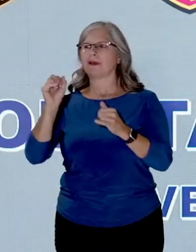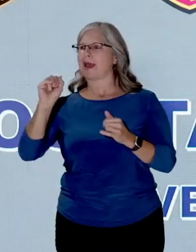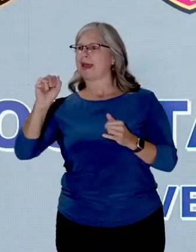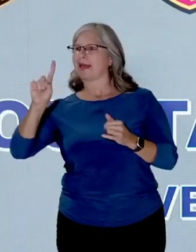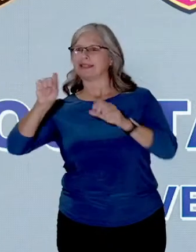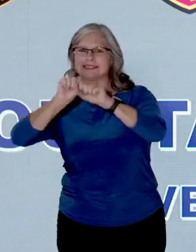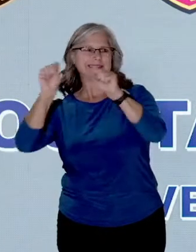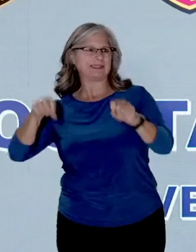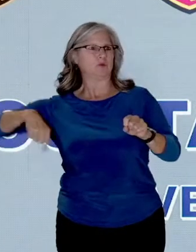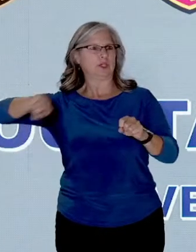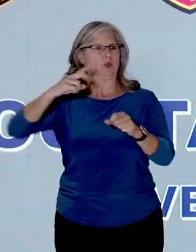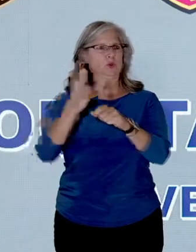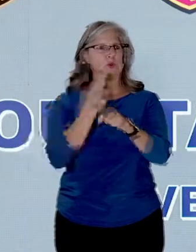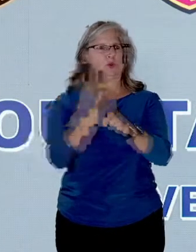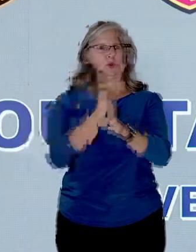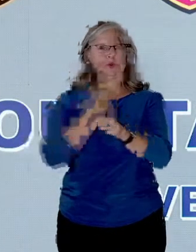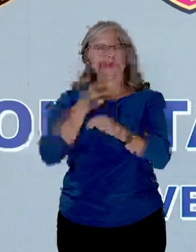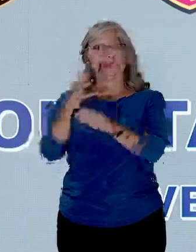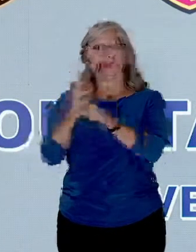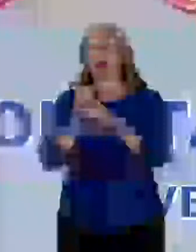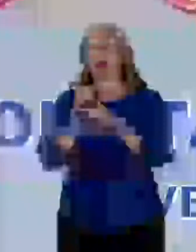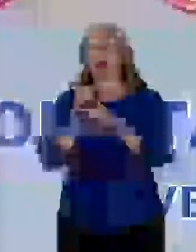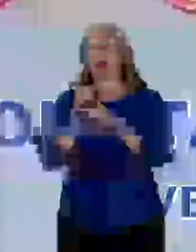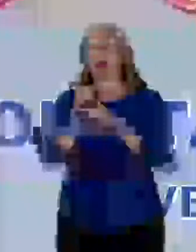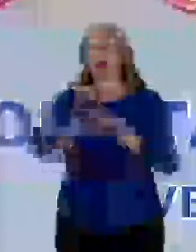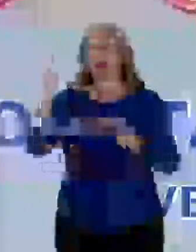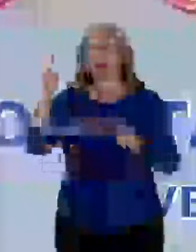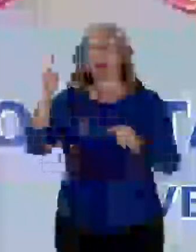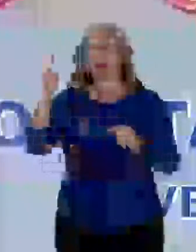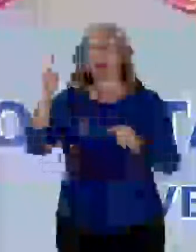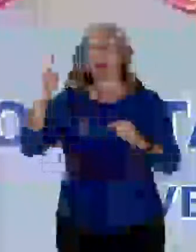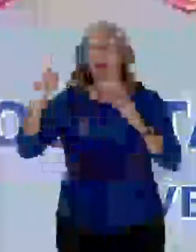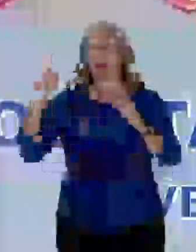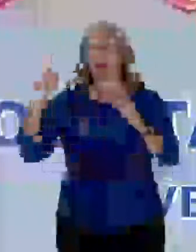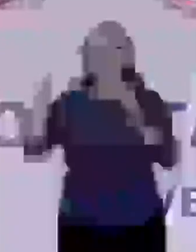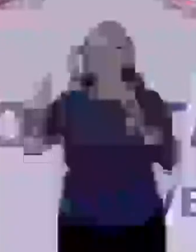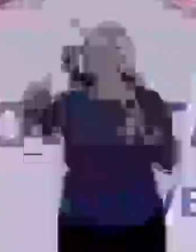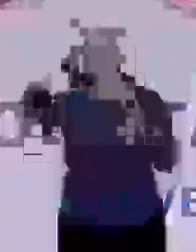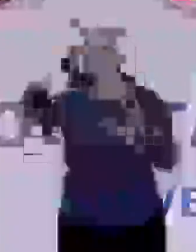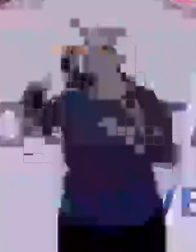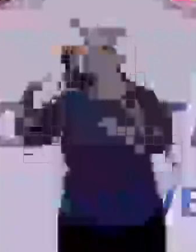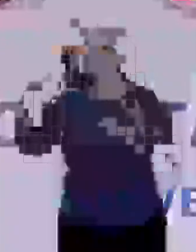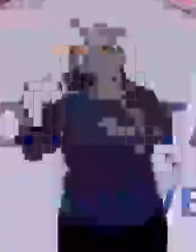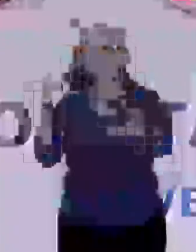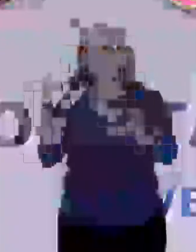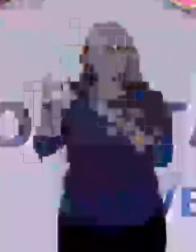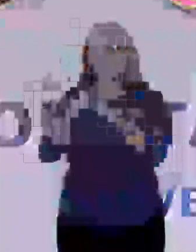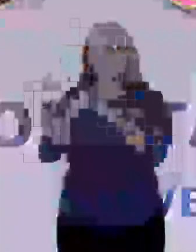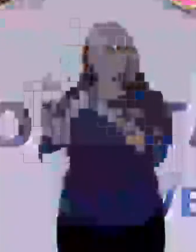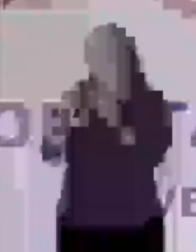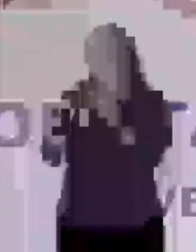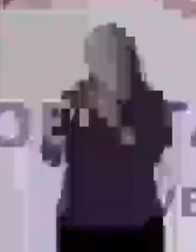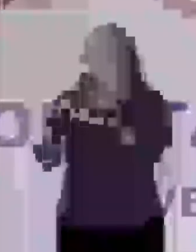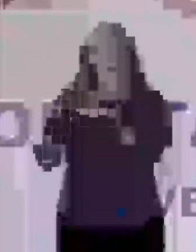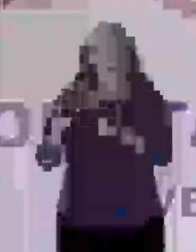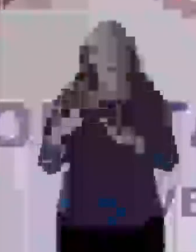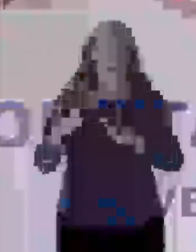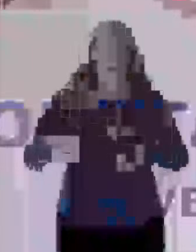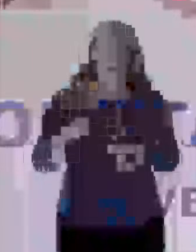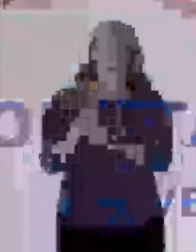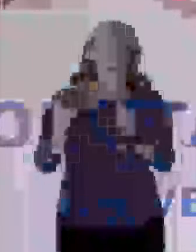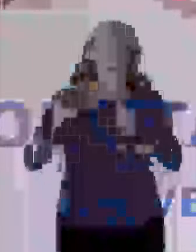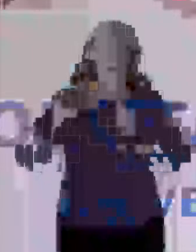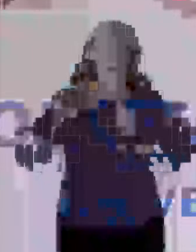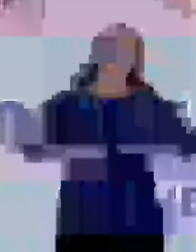uses. We're able to get hundreds of firefighters on scene within an hour or two, and it really makes a